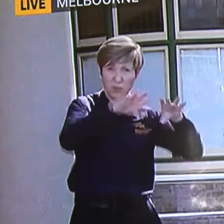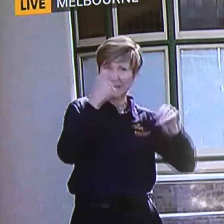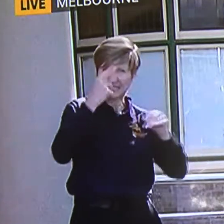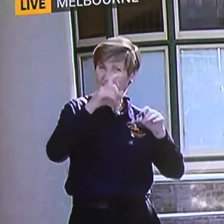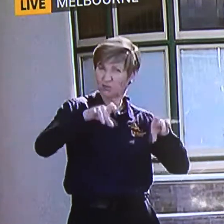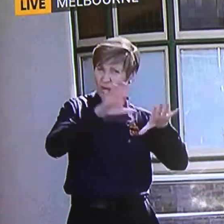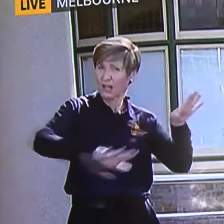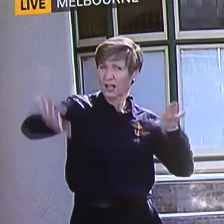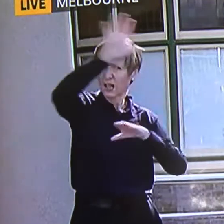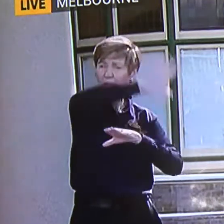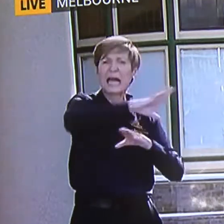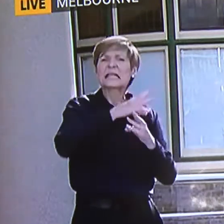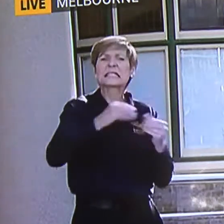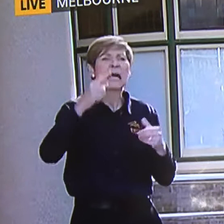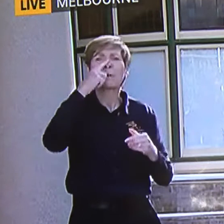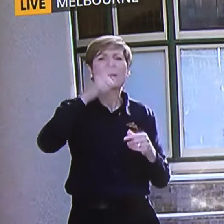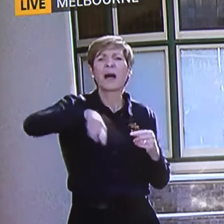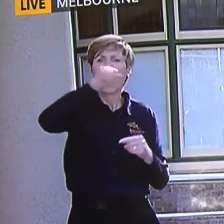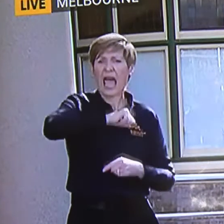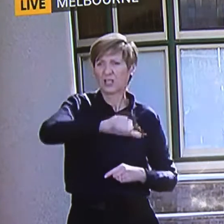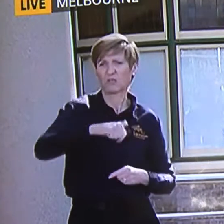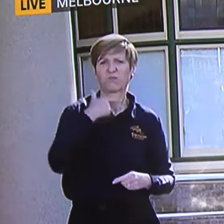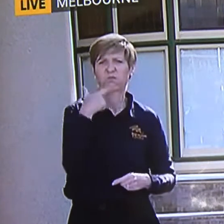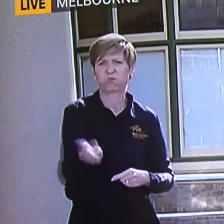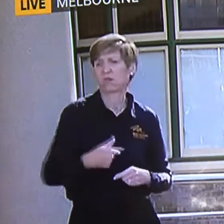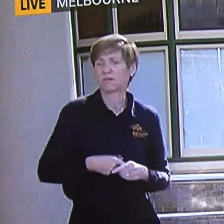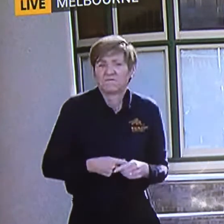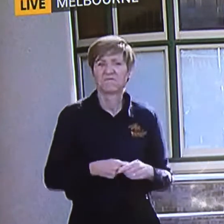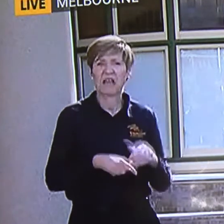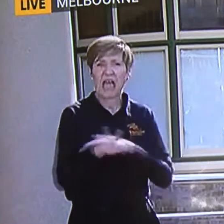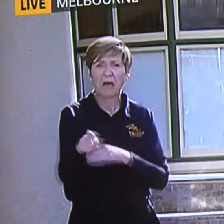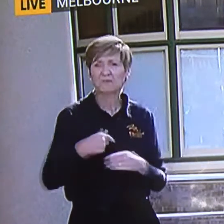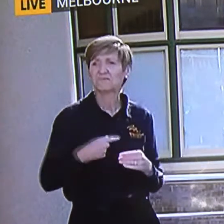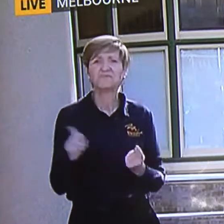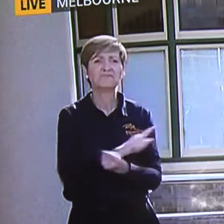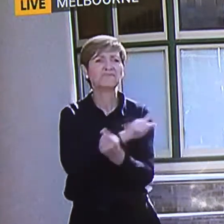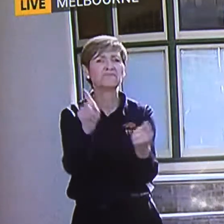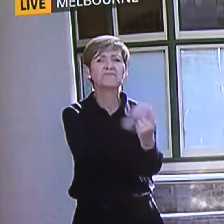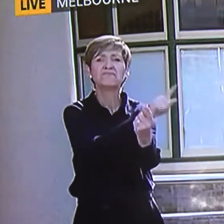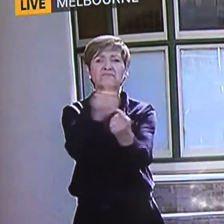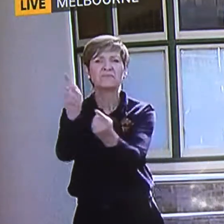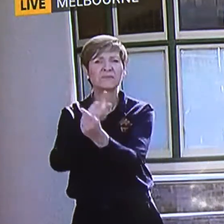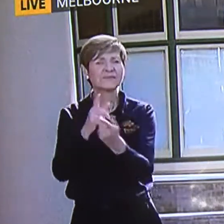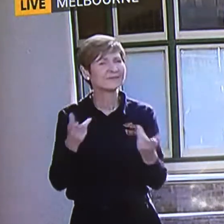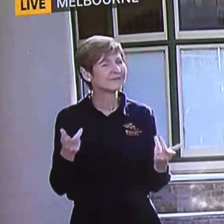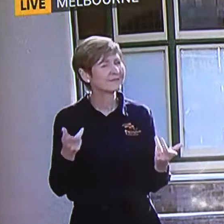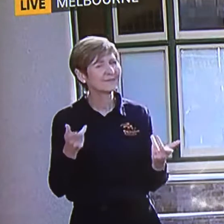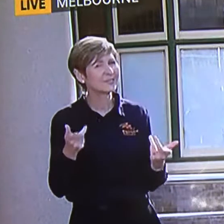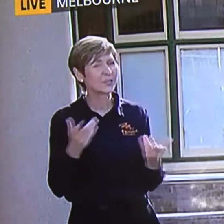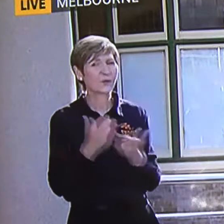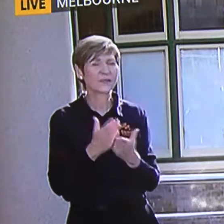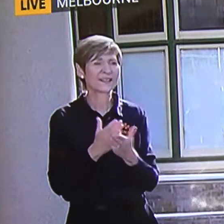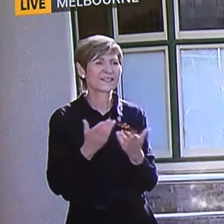have been playing in relation with spreading the virus so far, and what your advice would be for young people who think that this virus